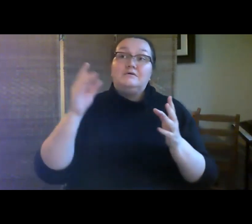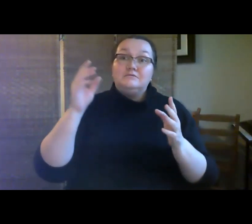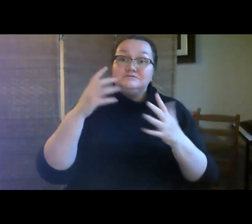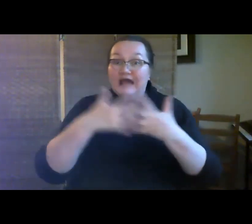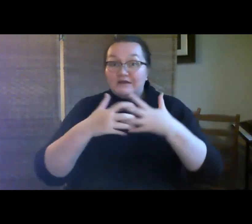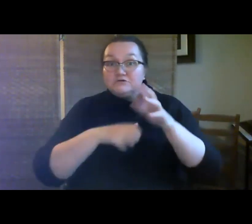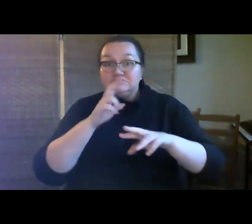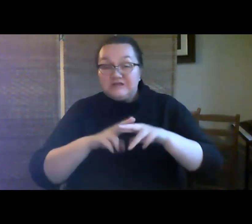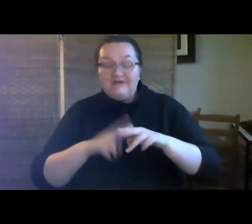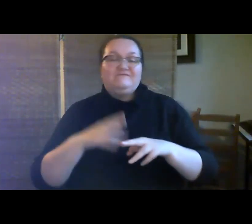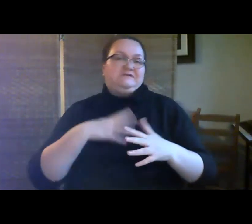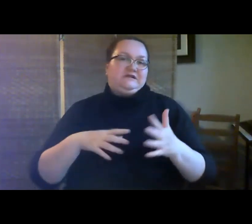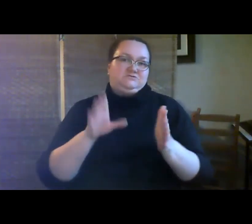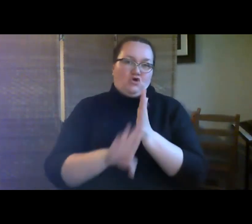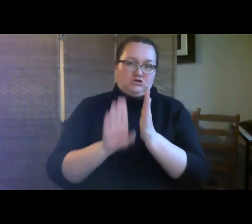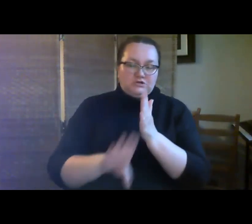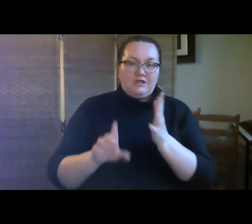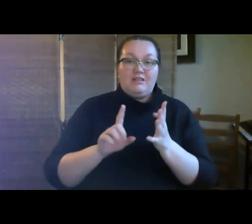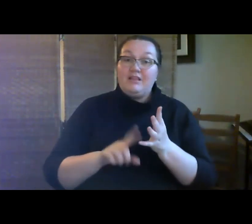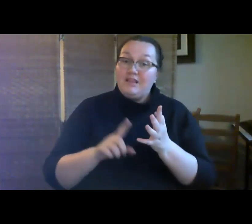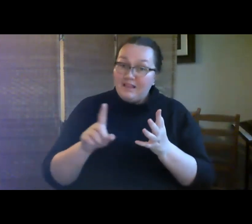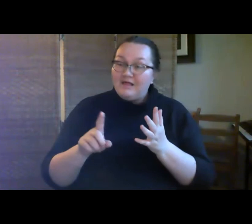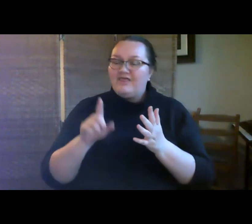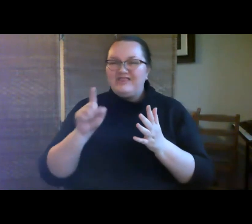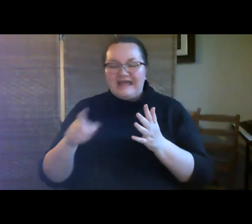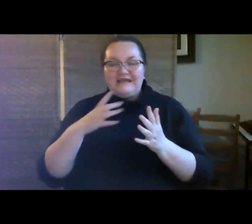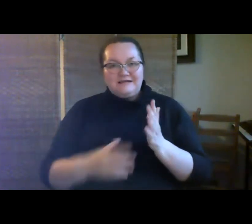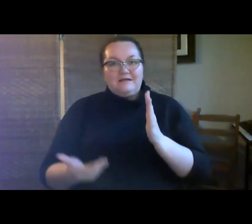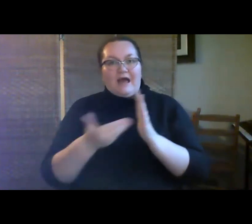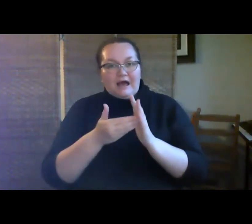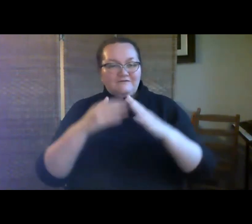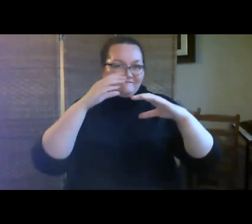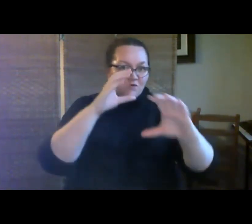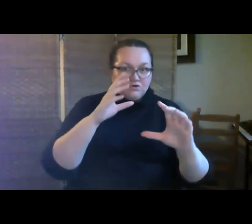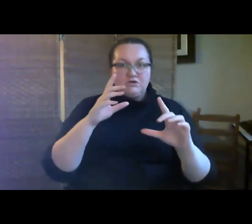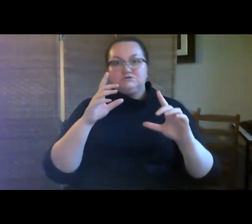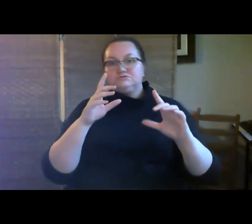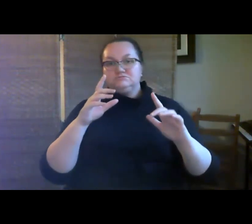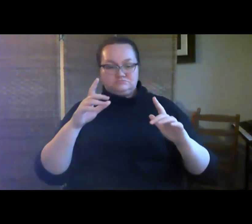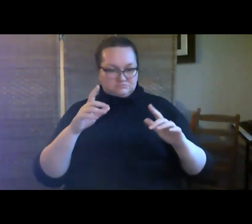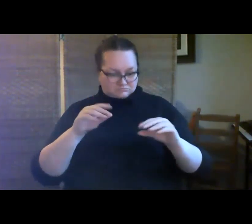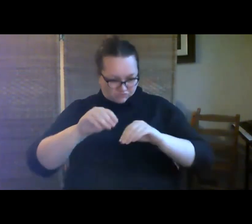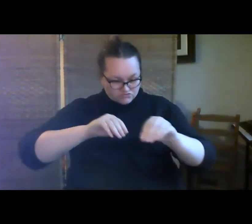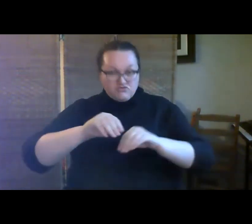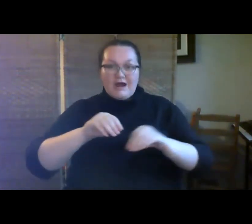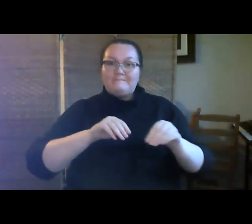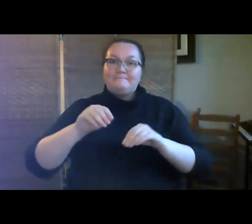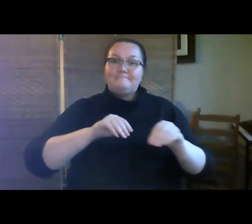to give your technical staff time to add, focus, and program lights into the design if it's not in every